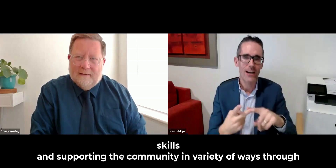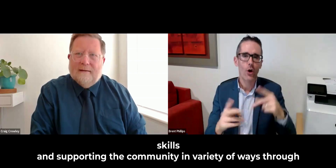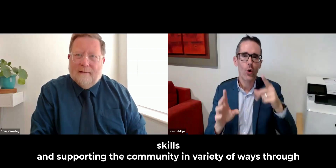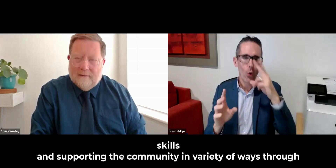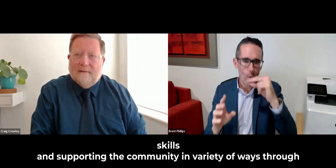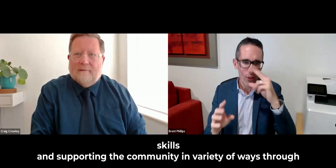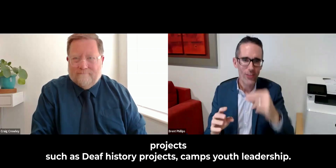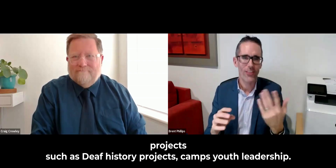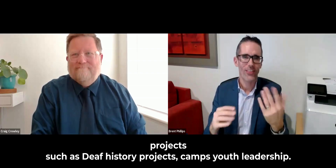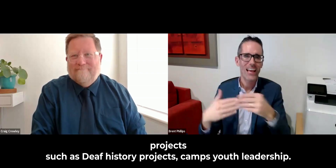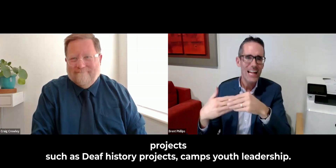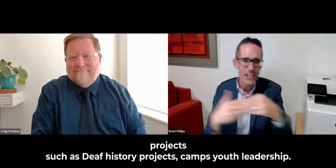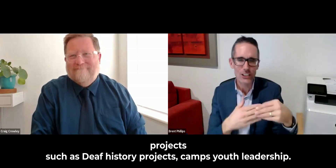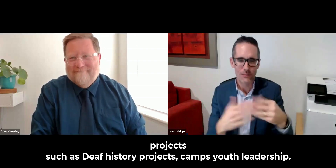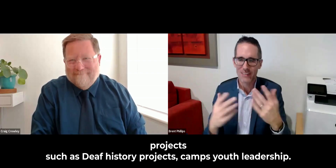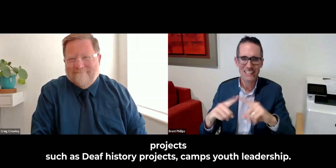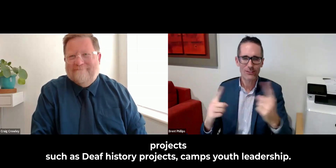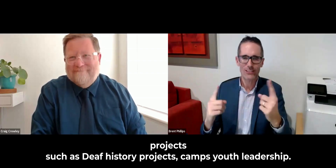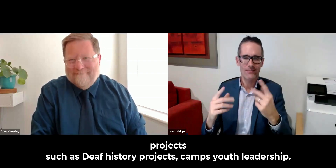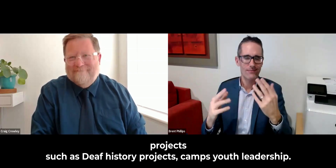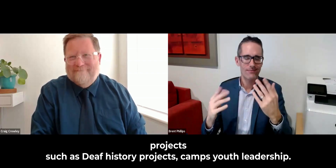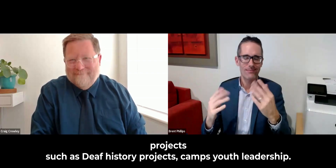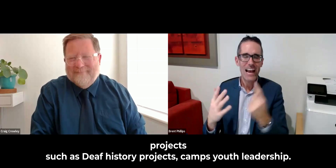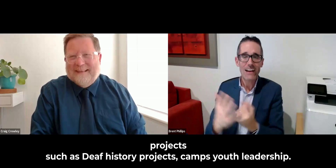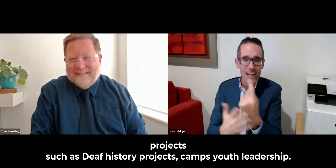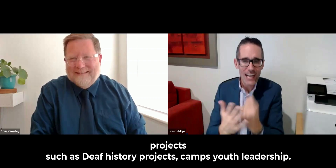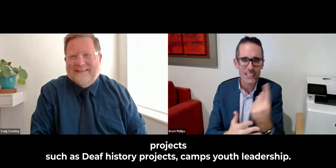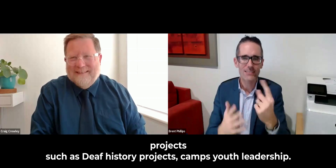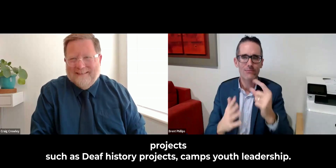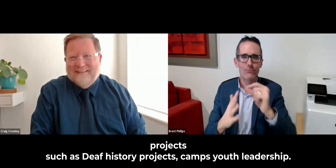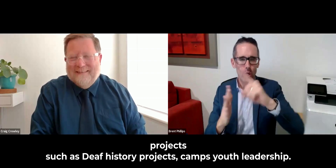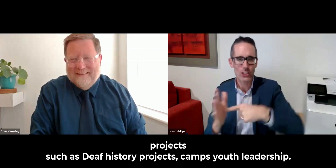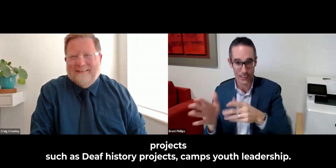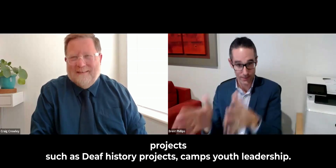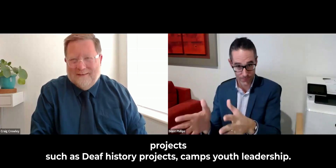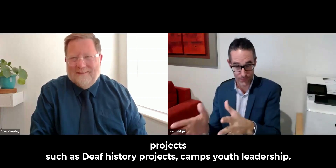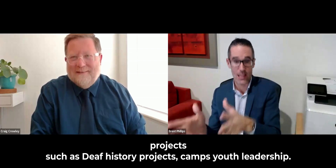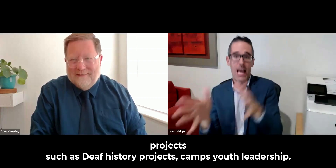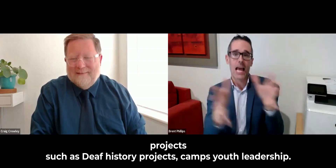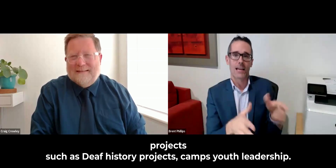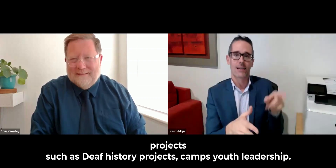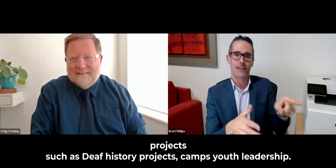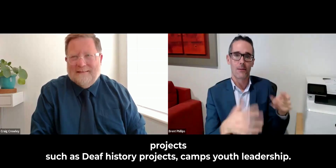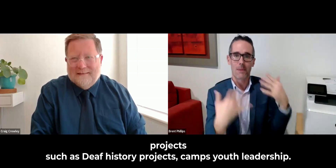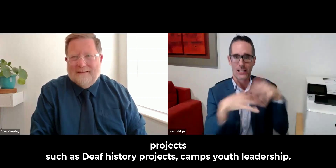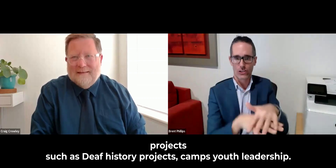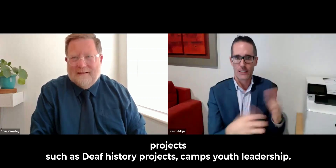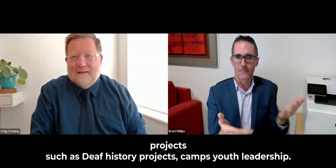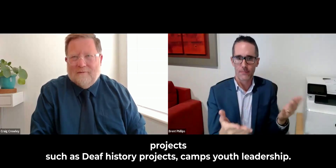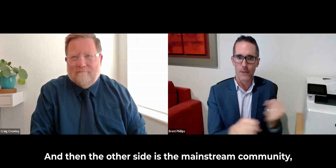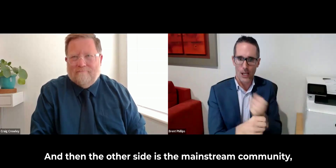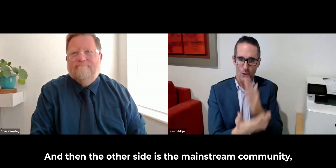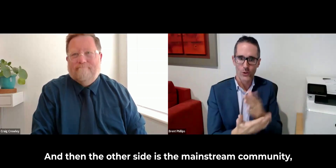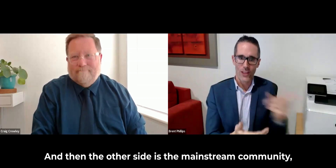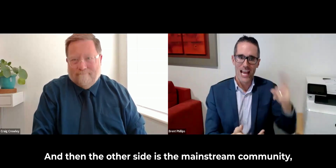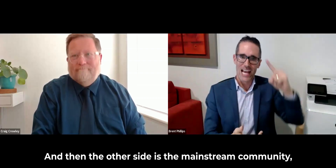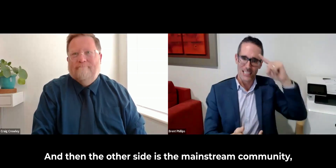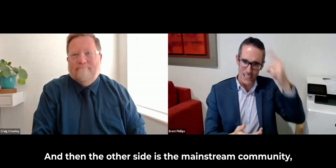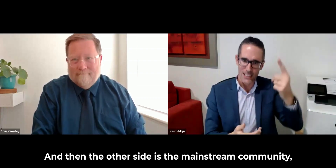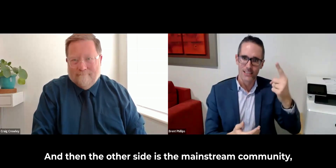ways through projects such as deaf history projects, camps, youth leadership. And then the other side is